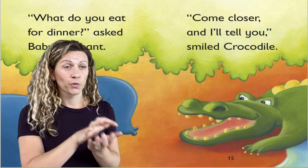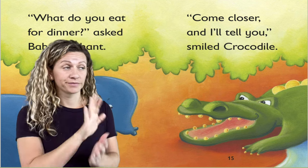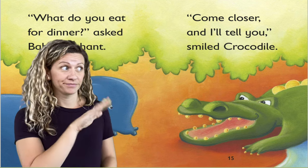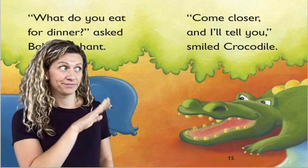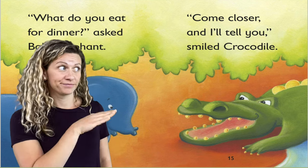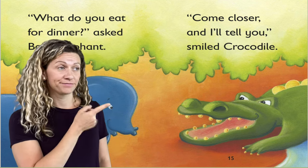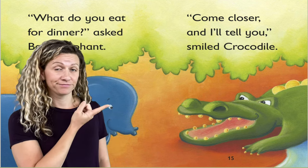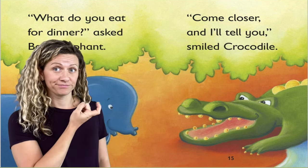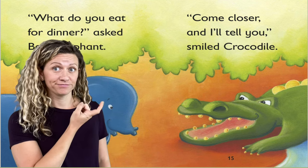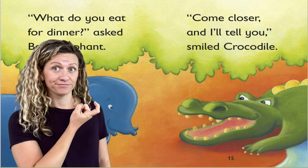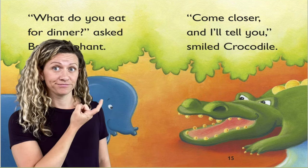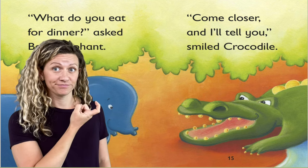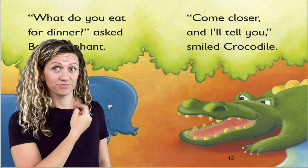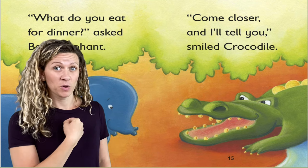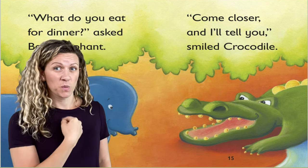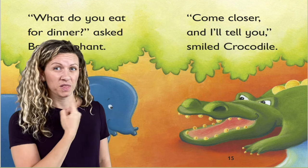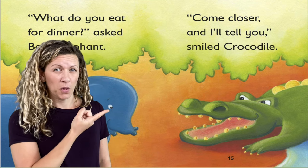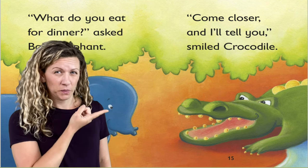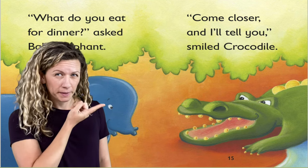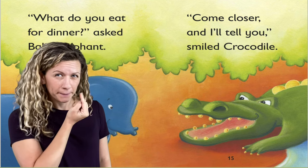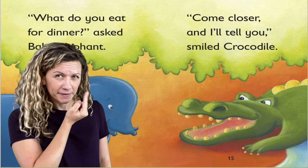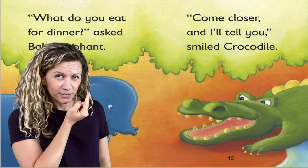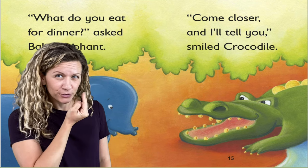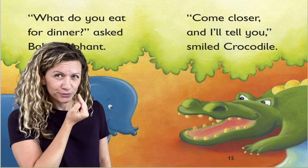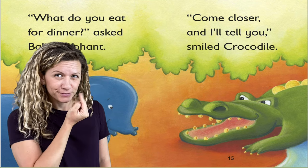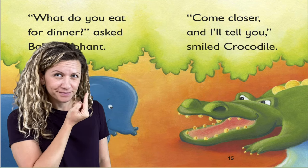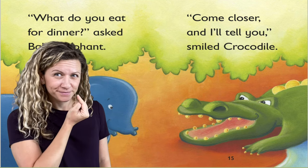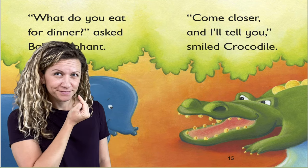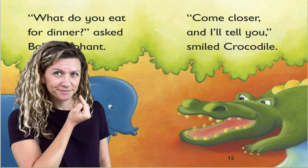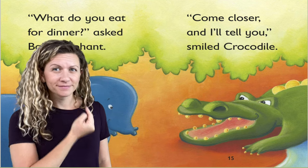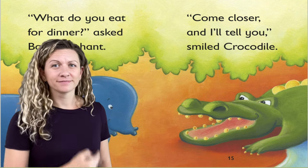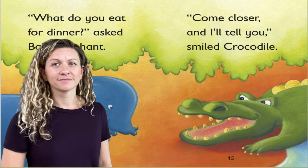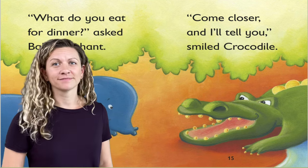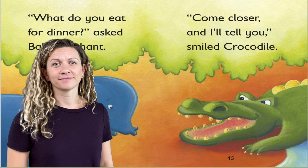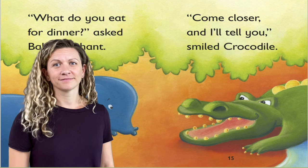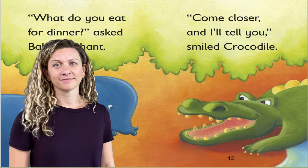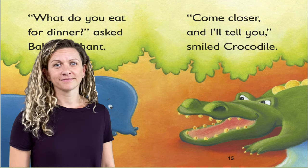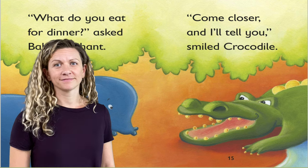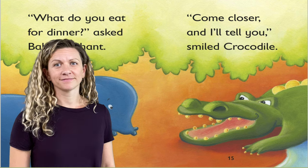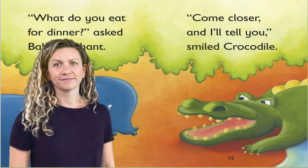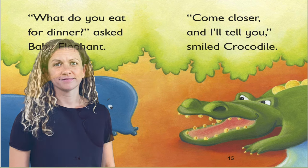Crocodile said Come closer and I'll tell you